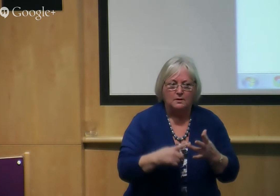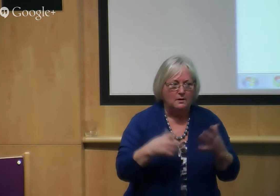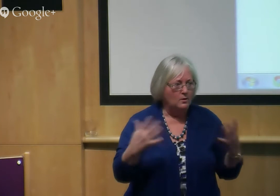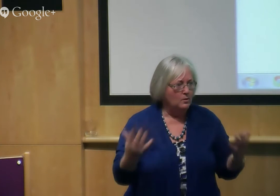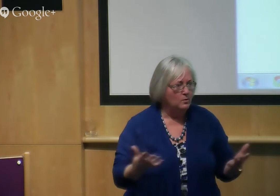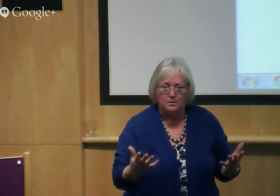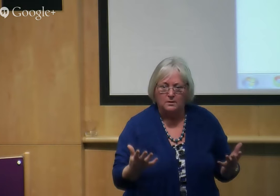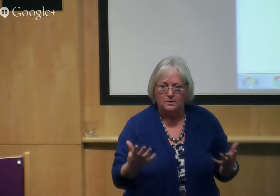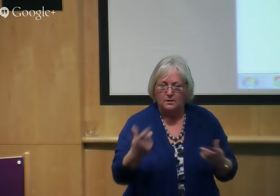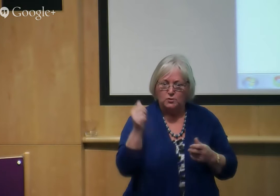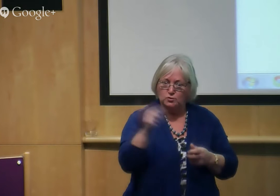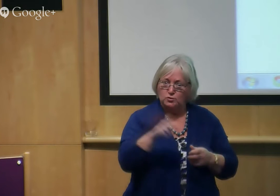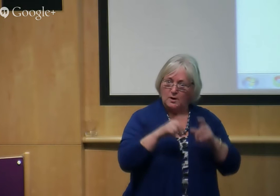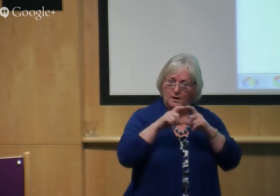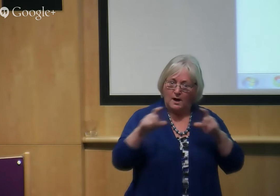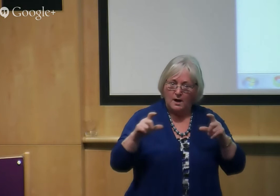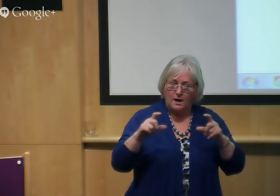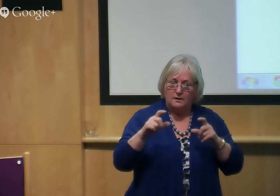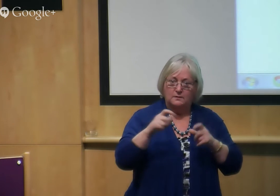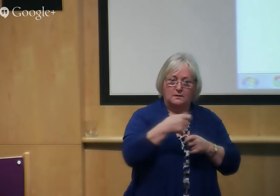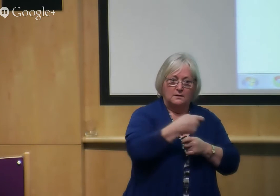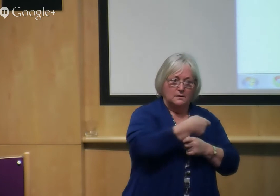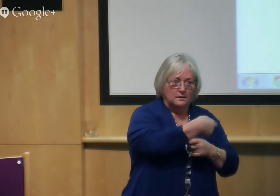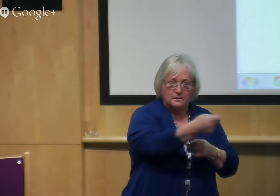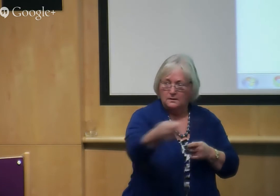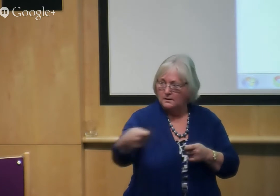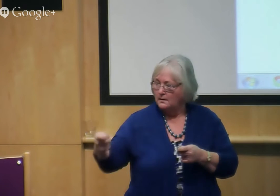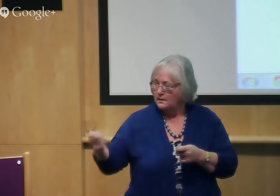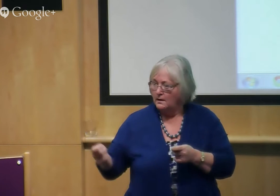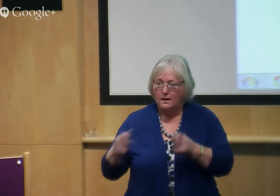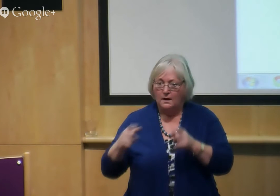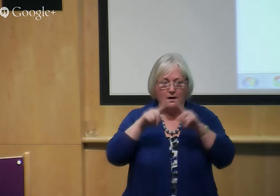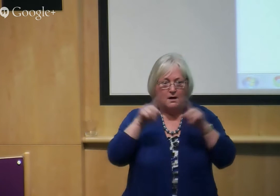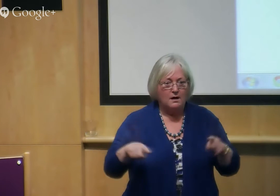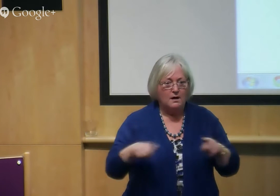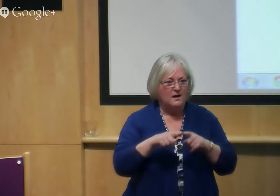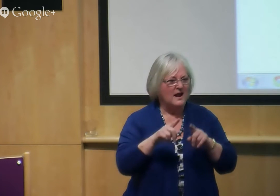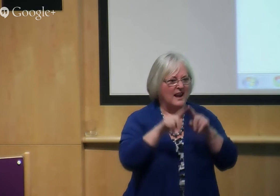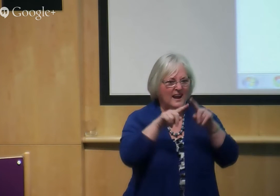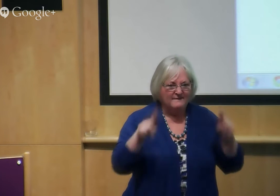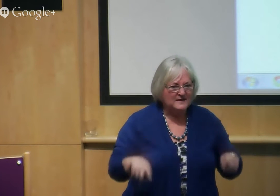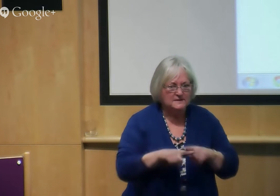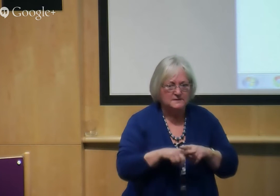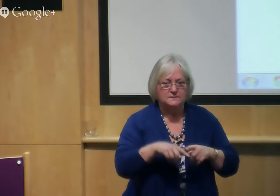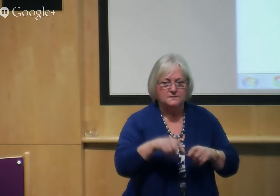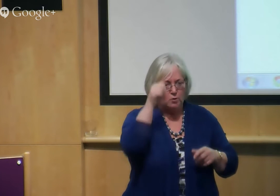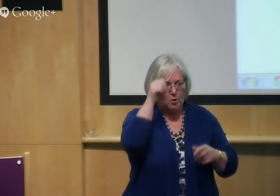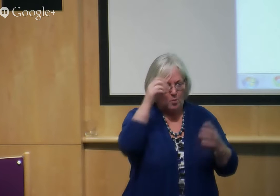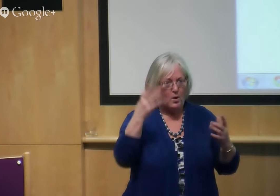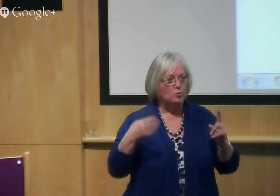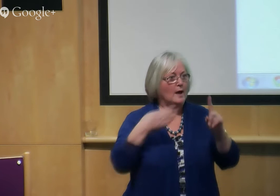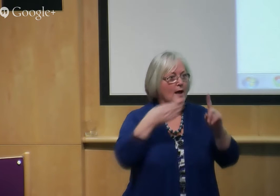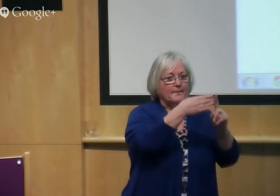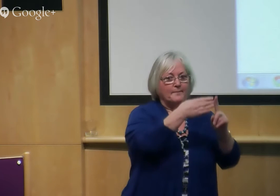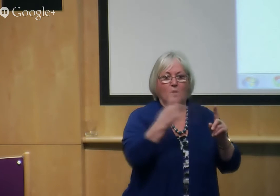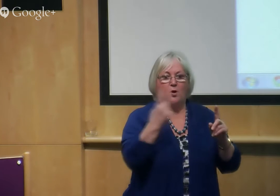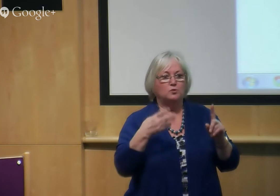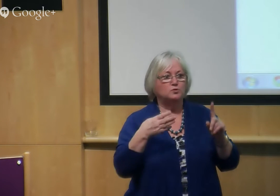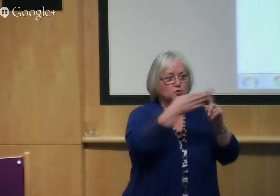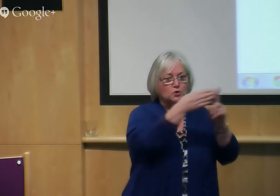our complaints, but my question is, who do we complain to? Who should we forward these issues on